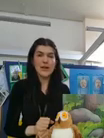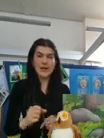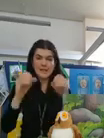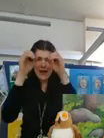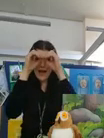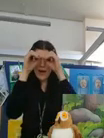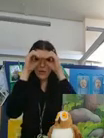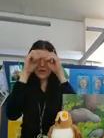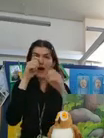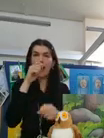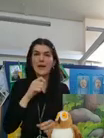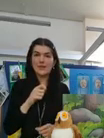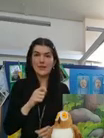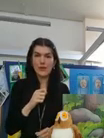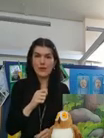is owl ice cream."